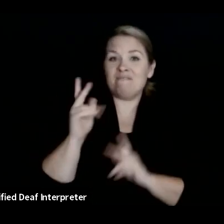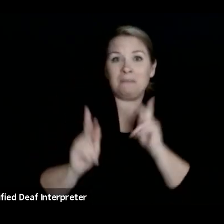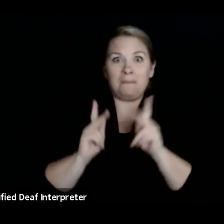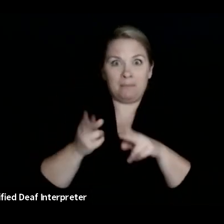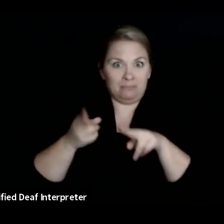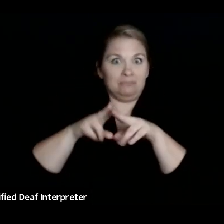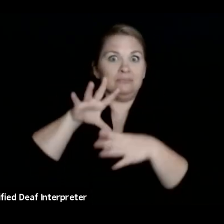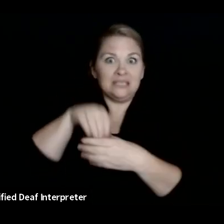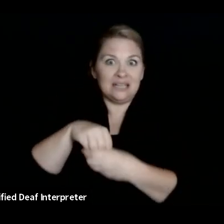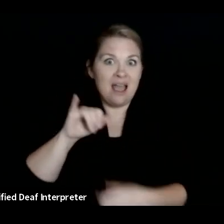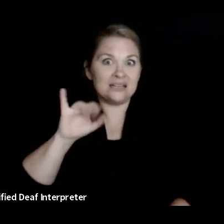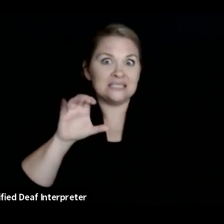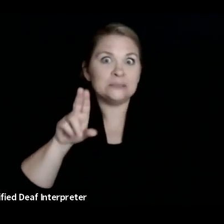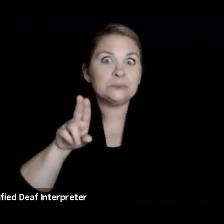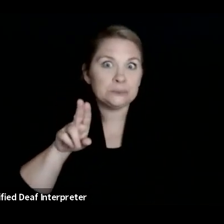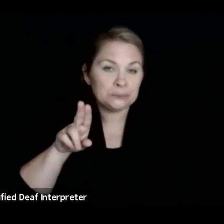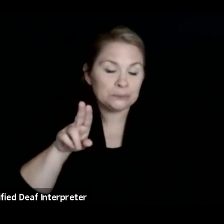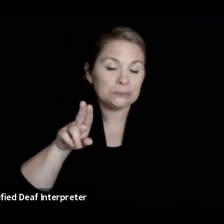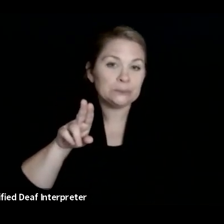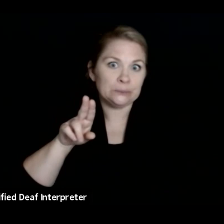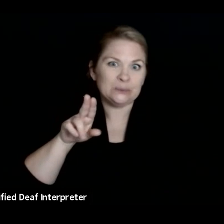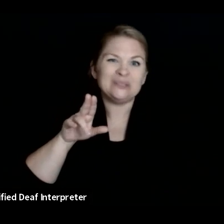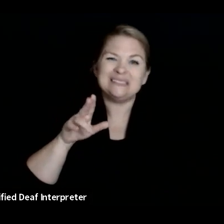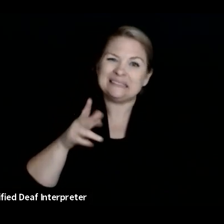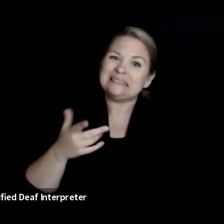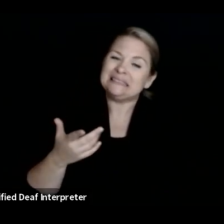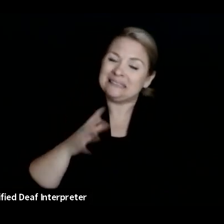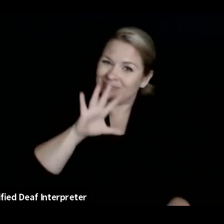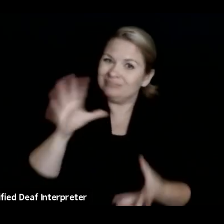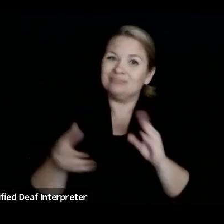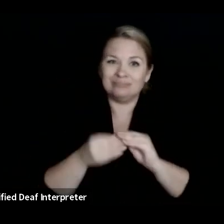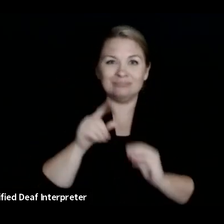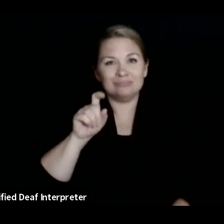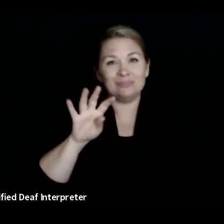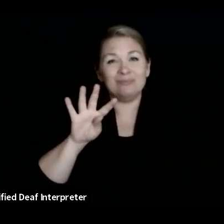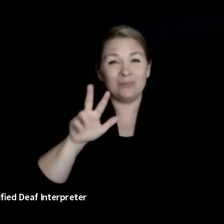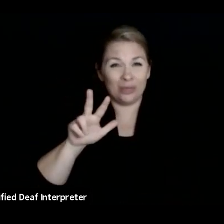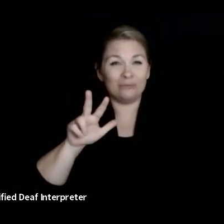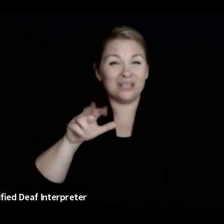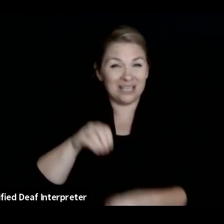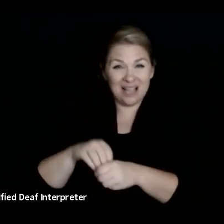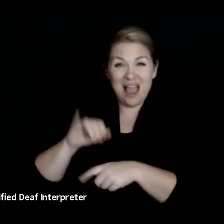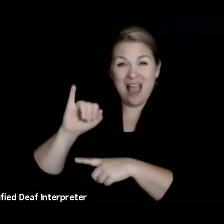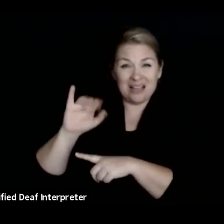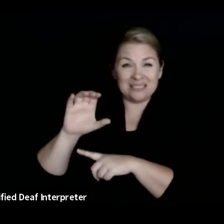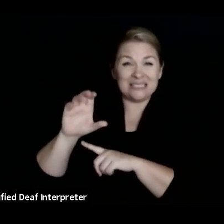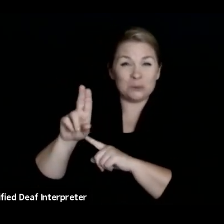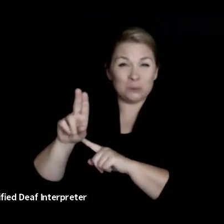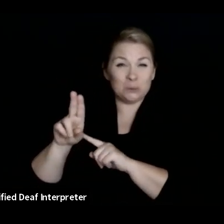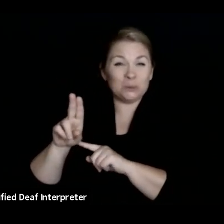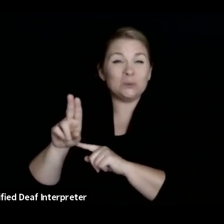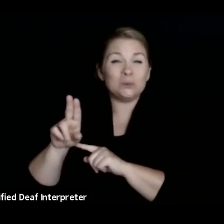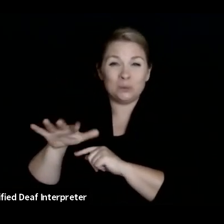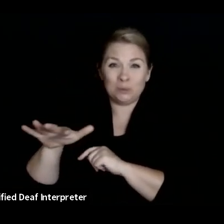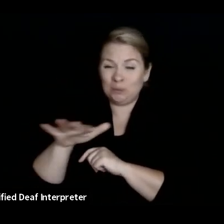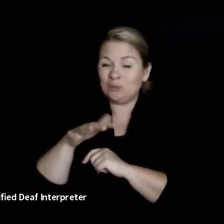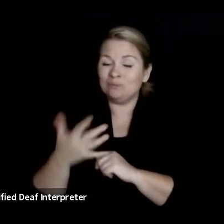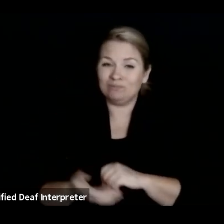And the last time we had hospitalization and ICU usage this high was a month